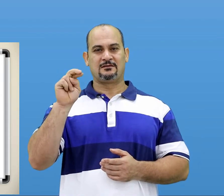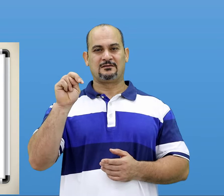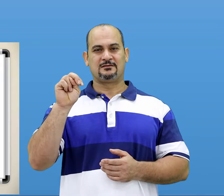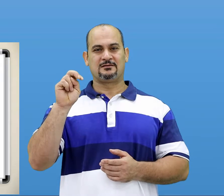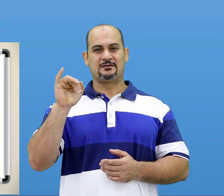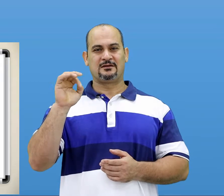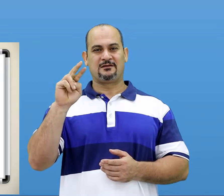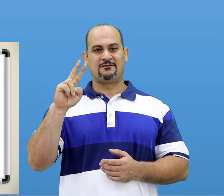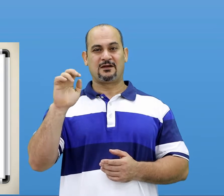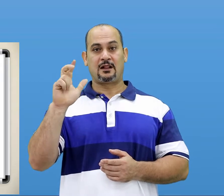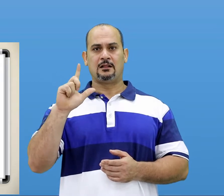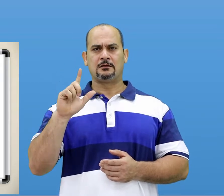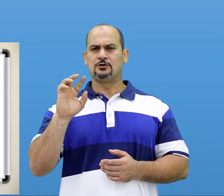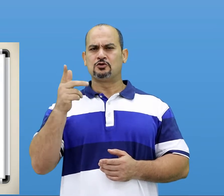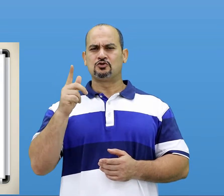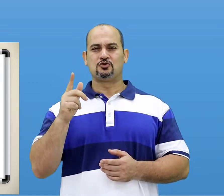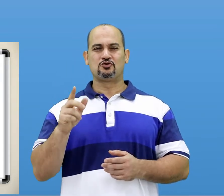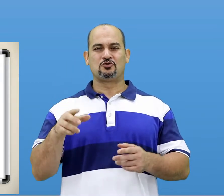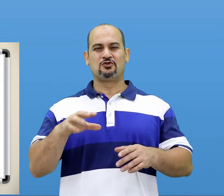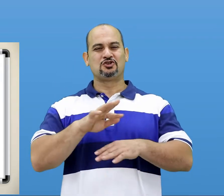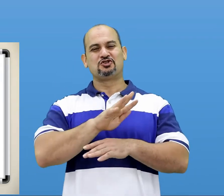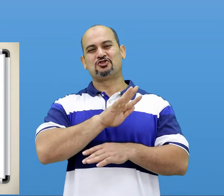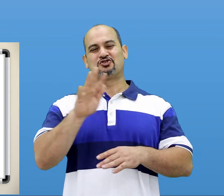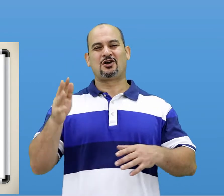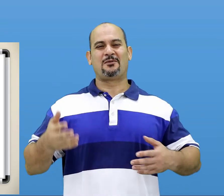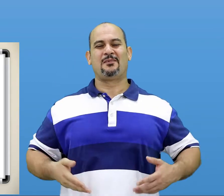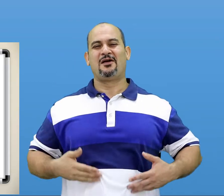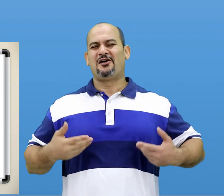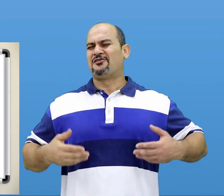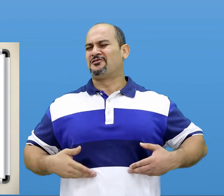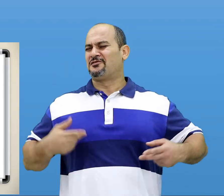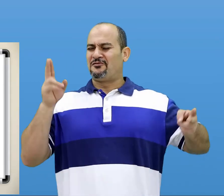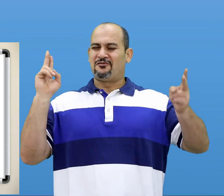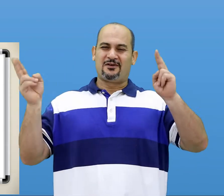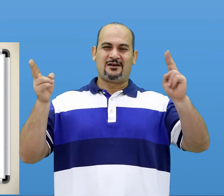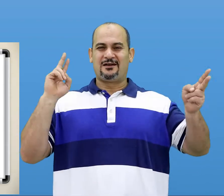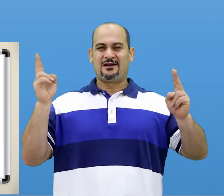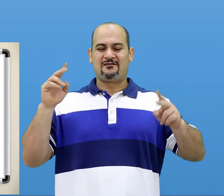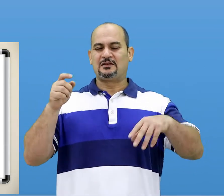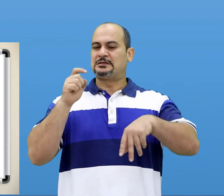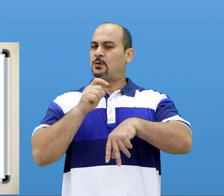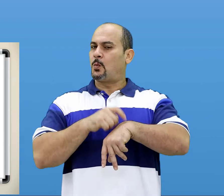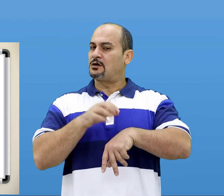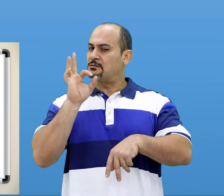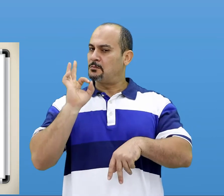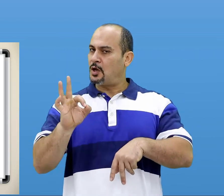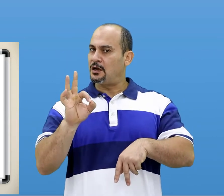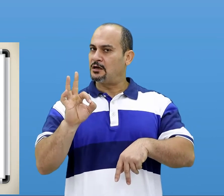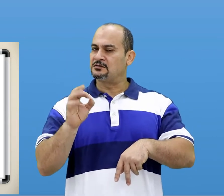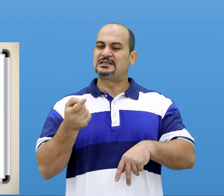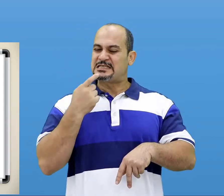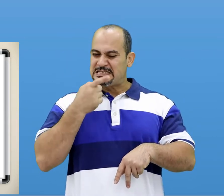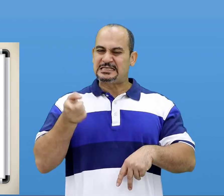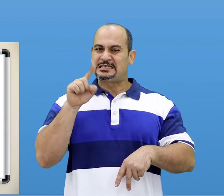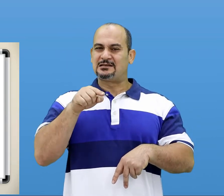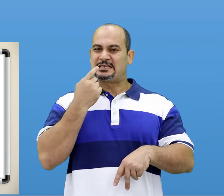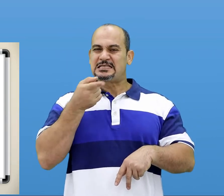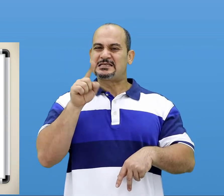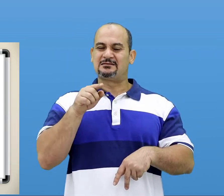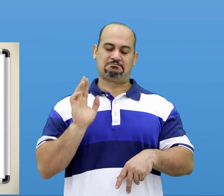The definition is a period of public celebration that takes place at a regular time each